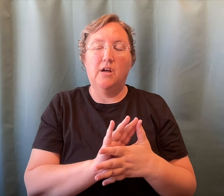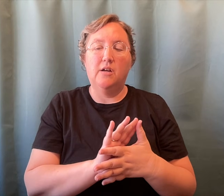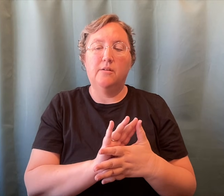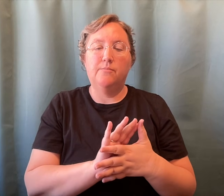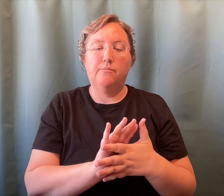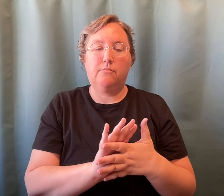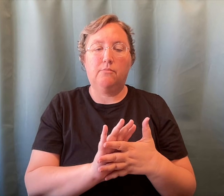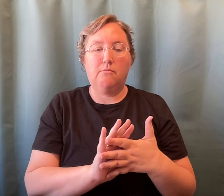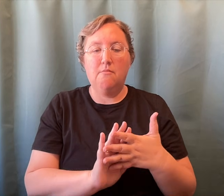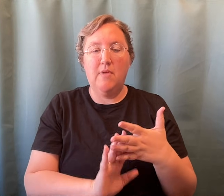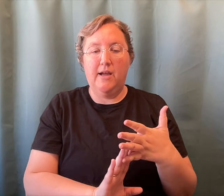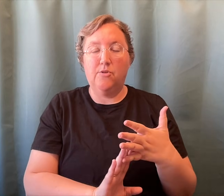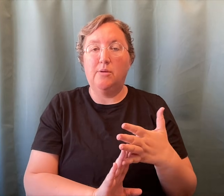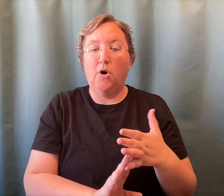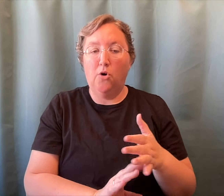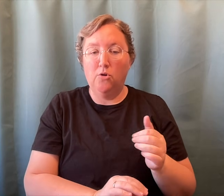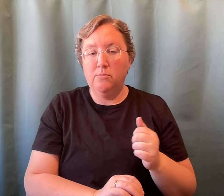the acronym Holmes.